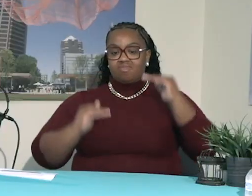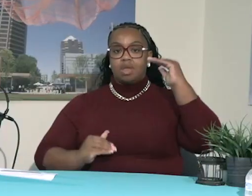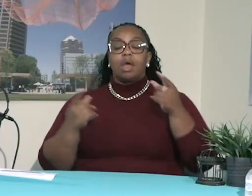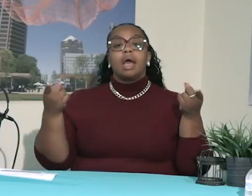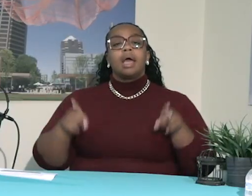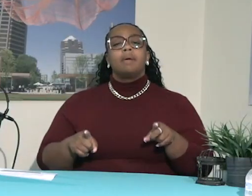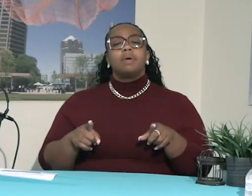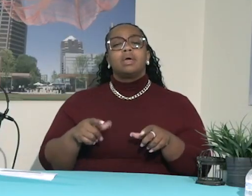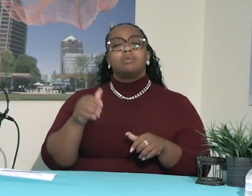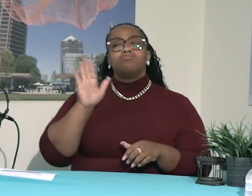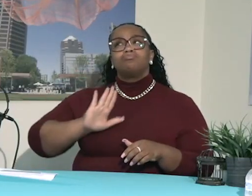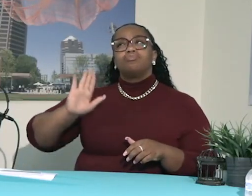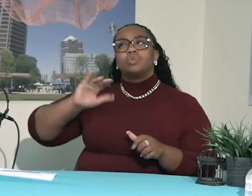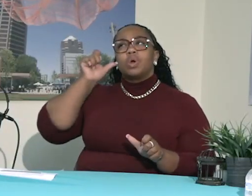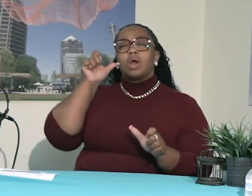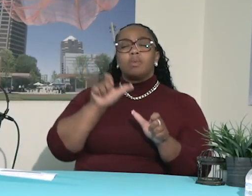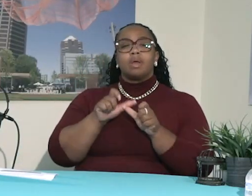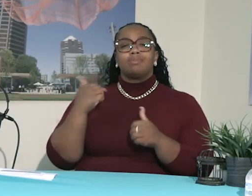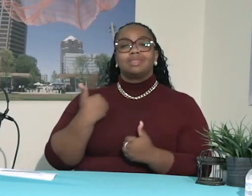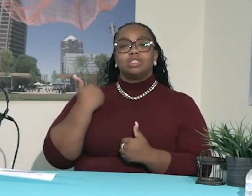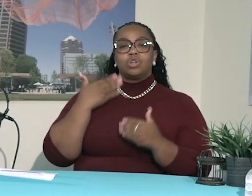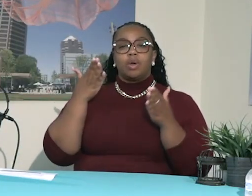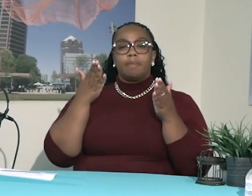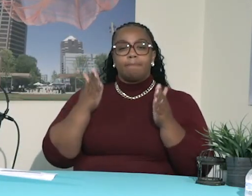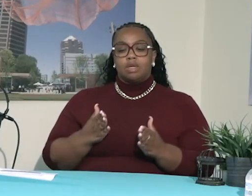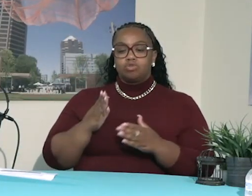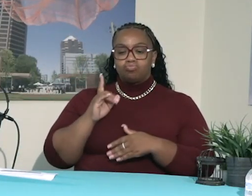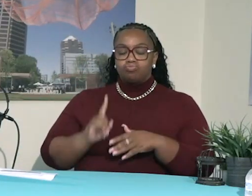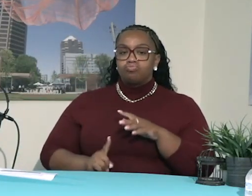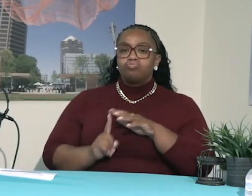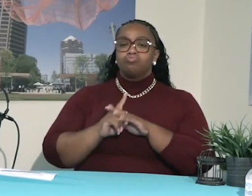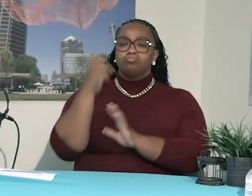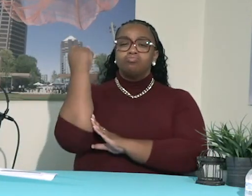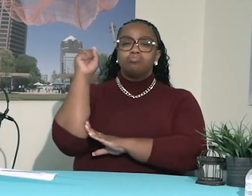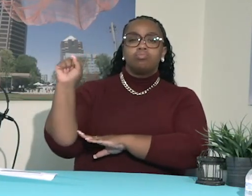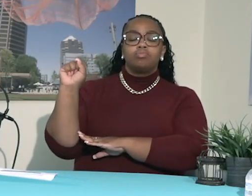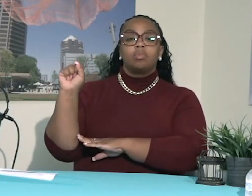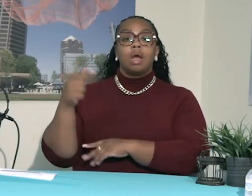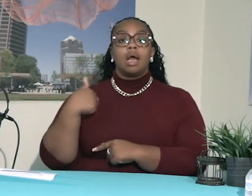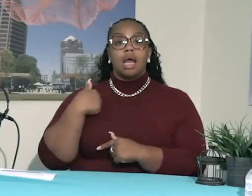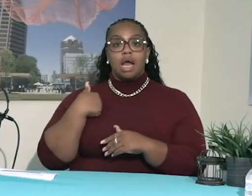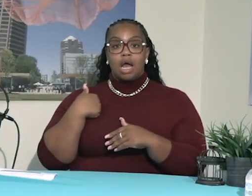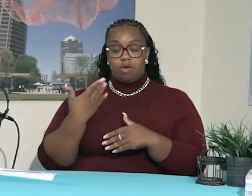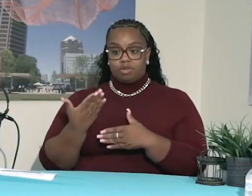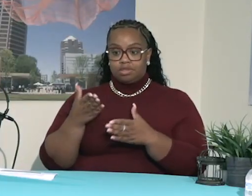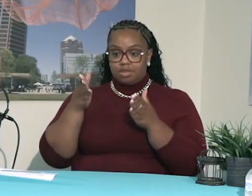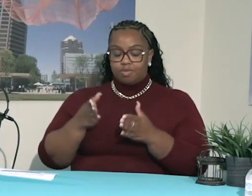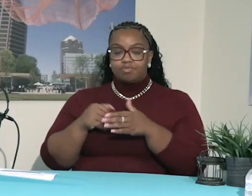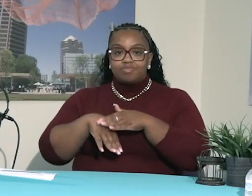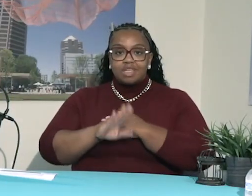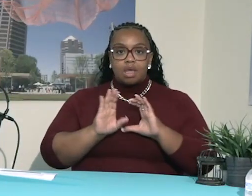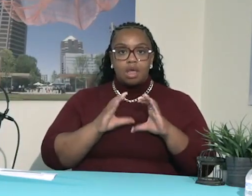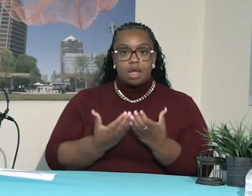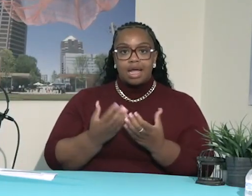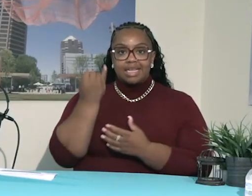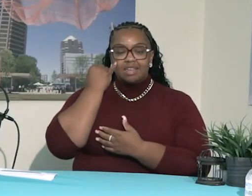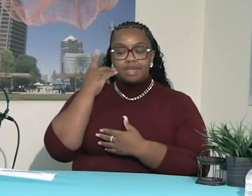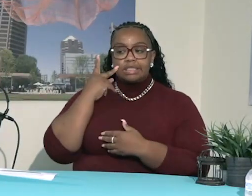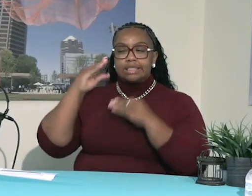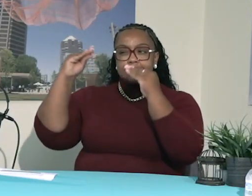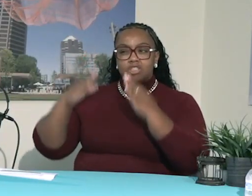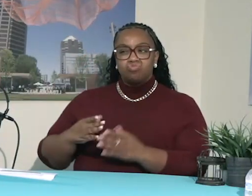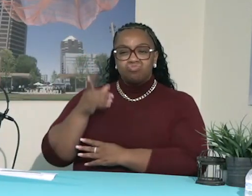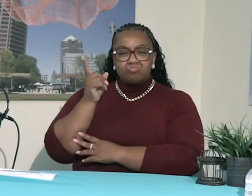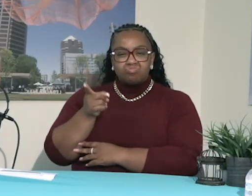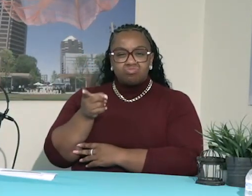wanting to speak up against that. I was the kid in class. If a teacher did something that I felt was not appropriate towards a student, I was the one to